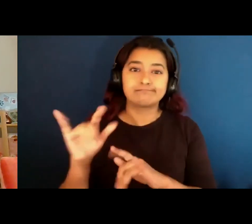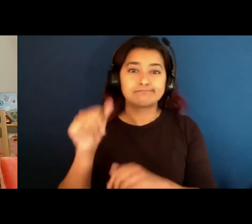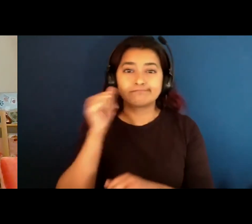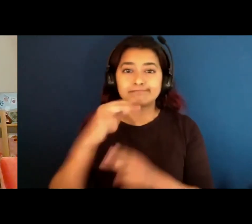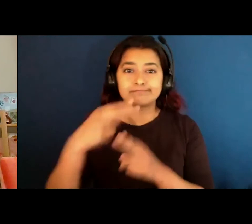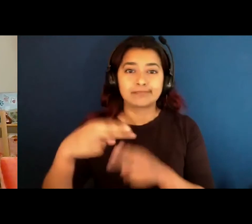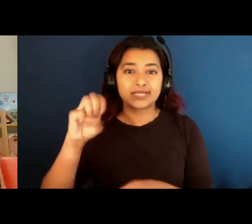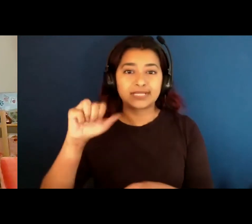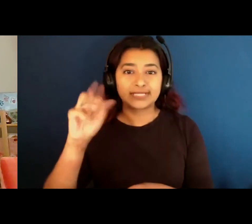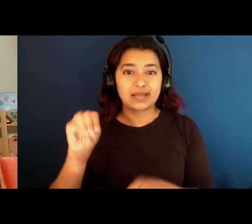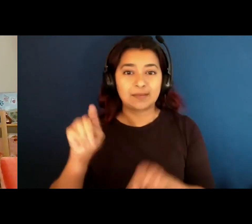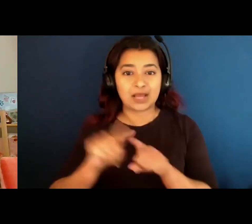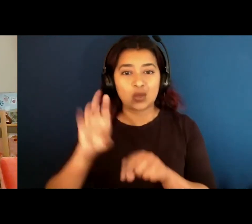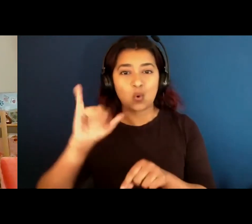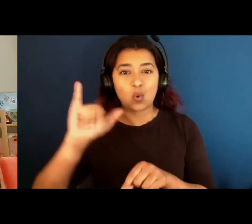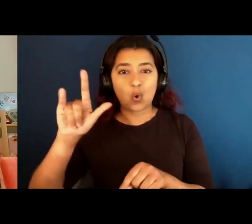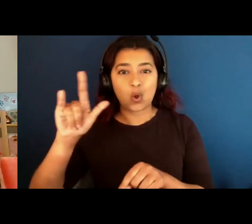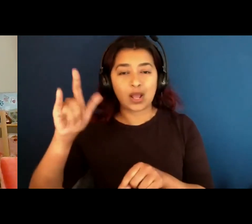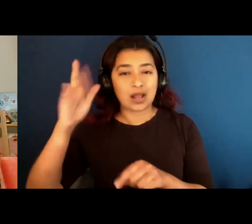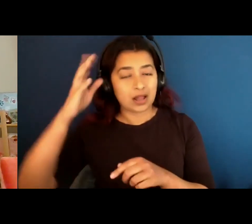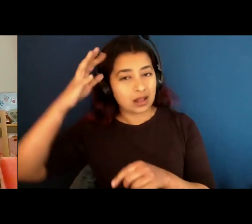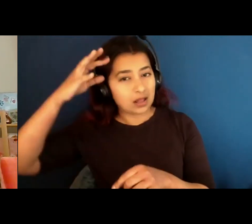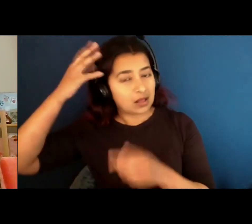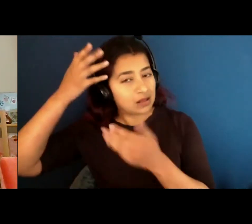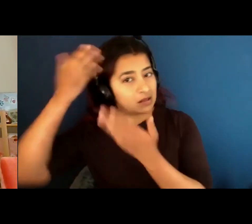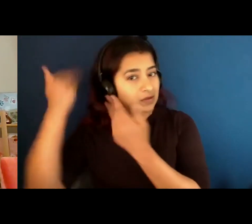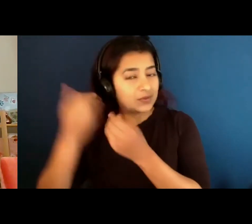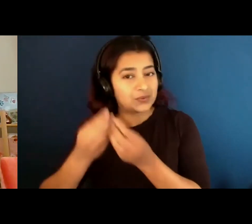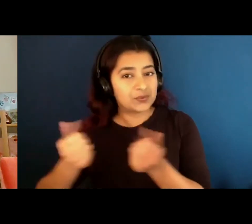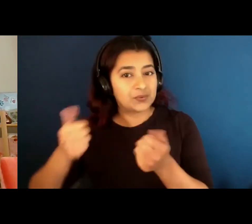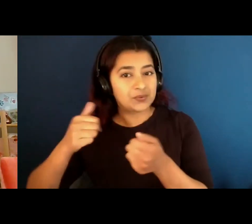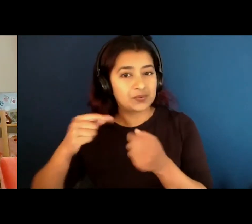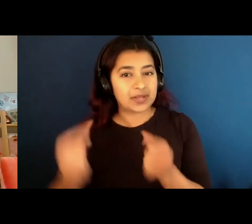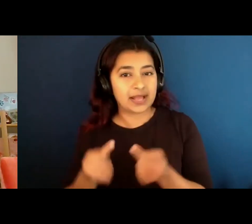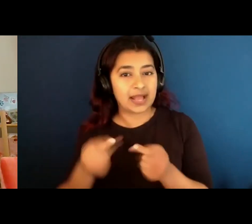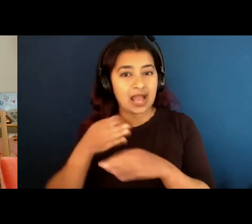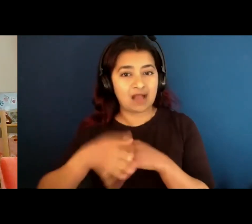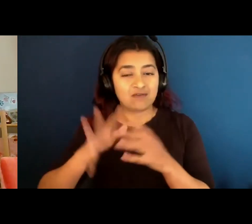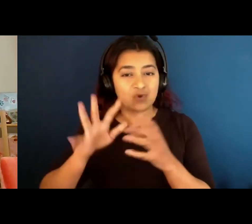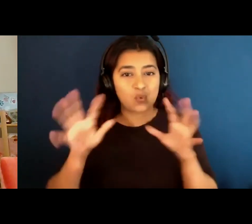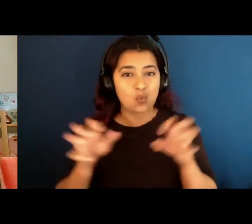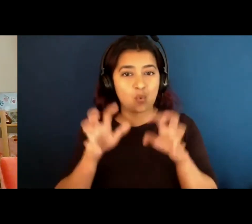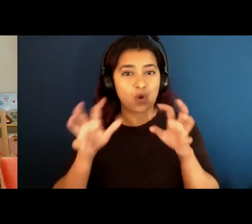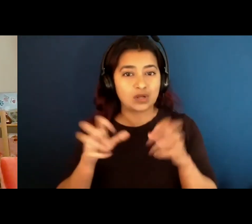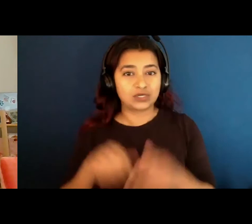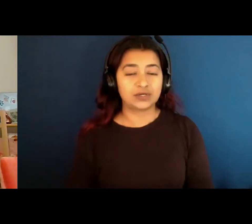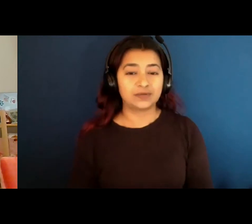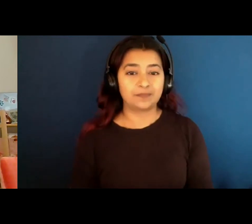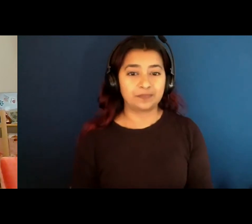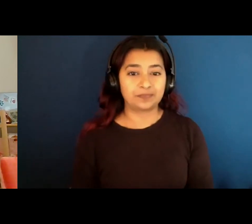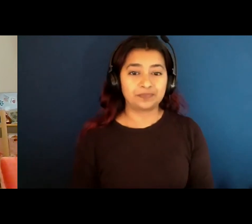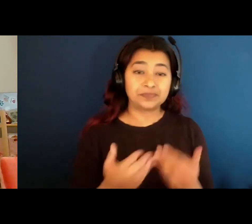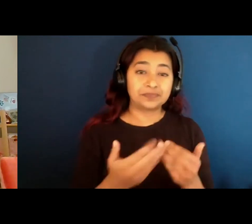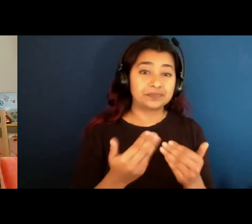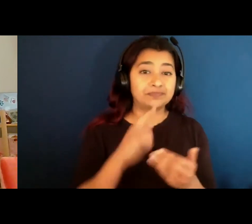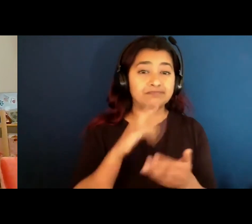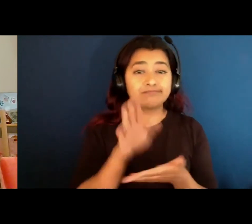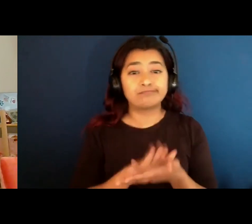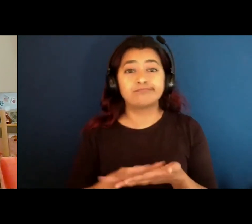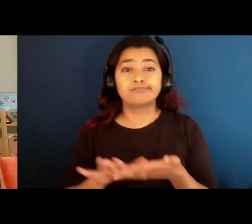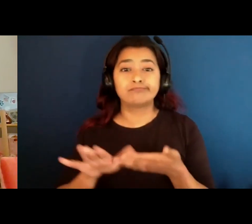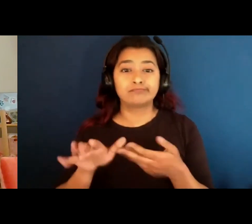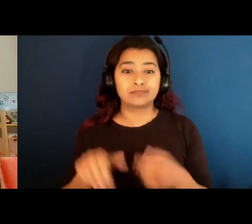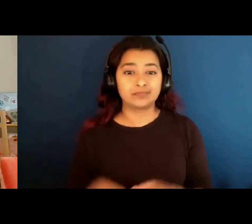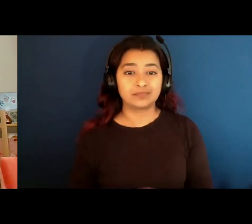oil lifts the ache from my head after the wash. Easy, clean, as falling